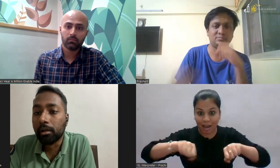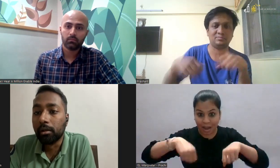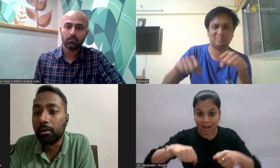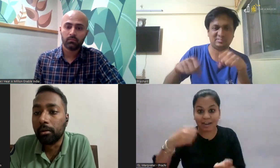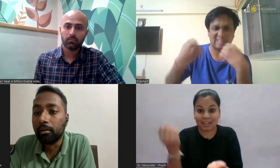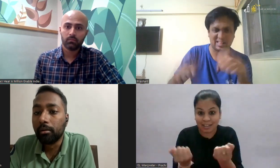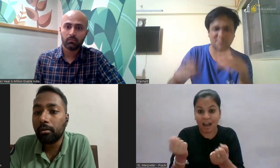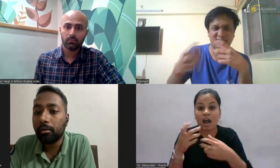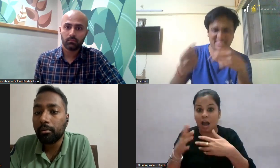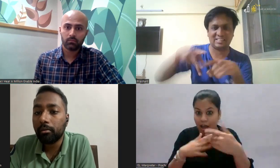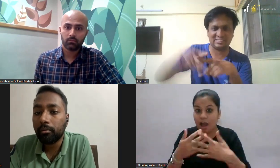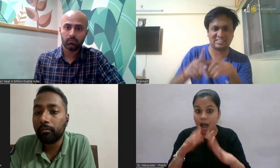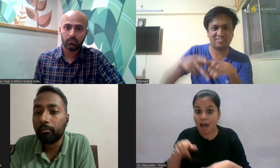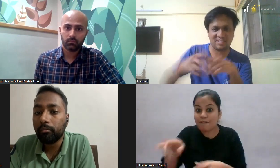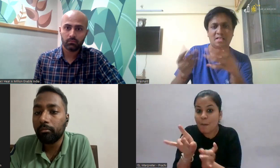compensation